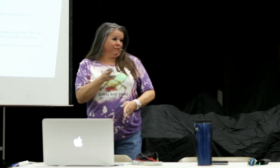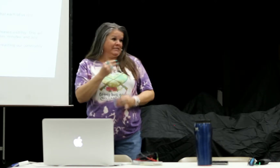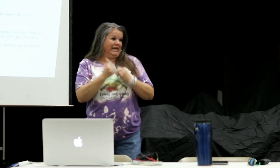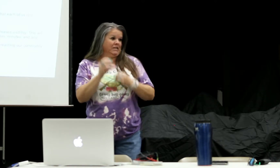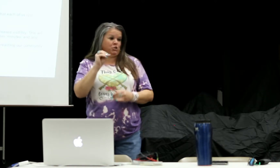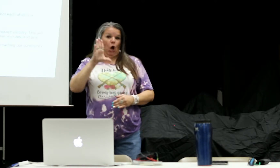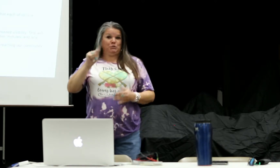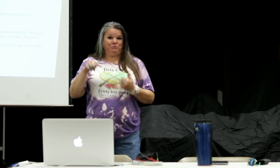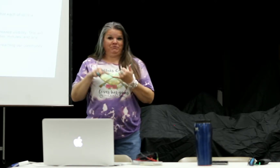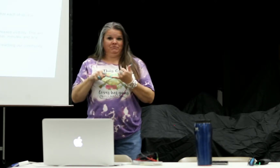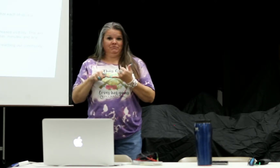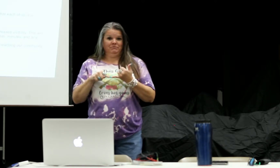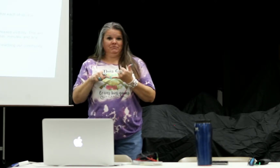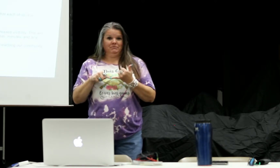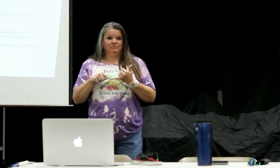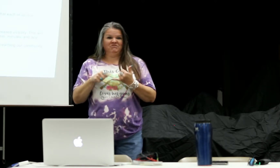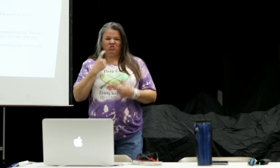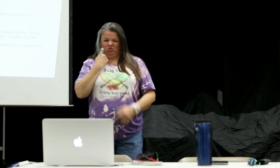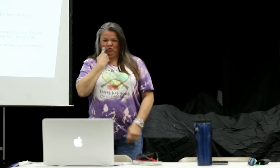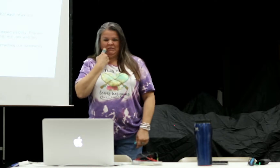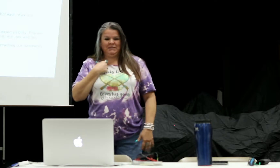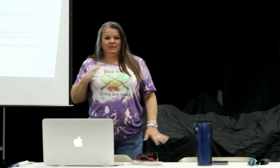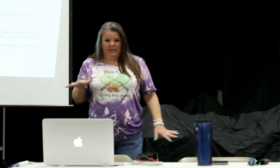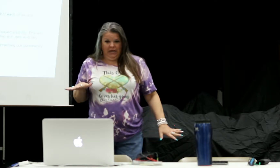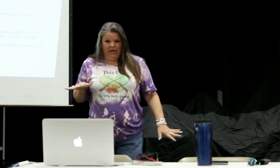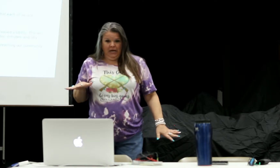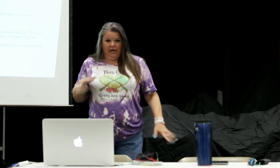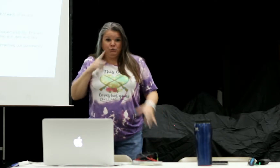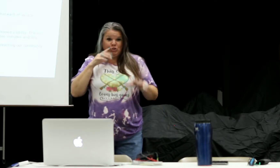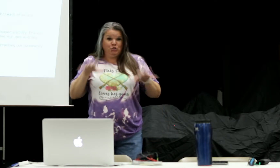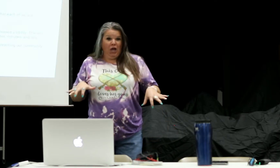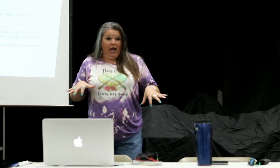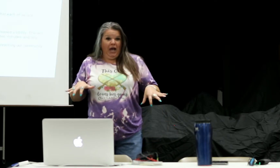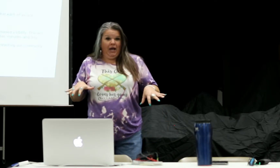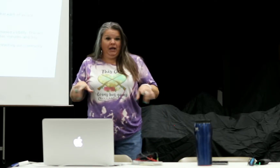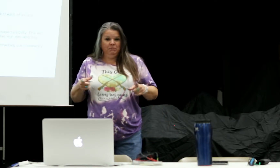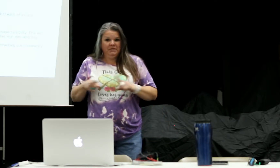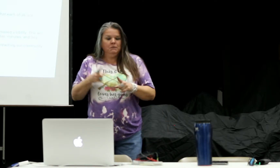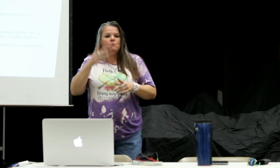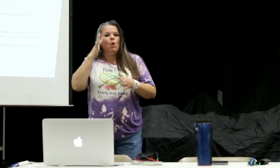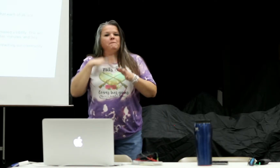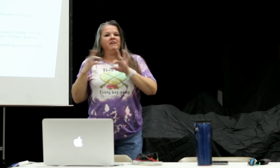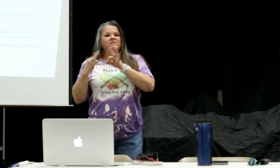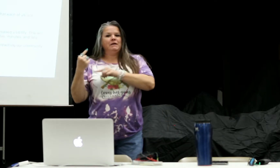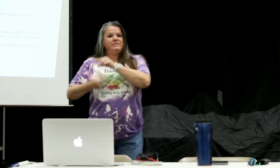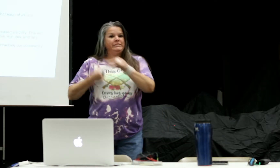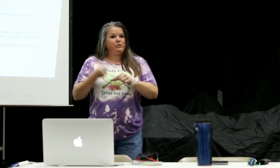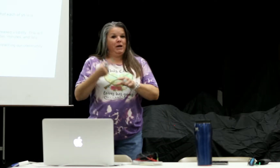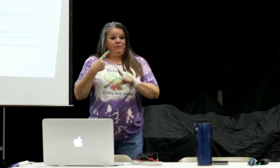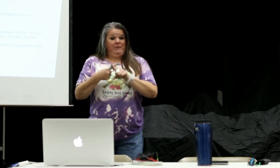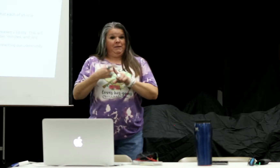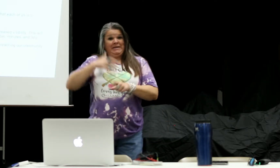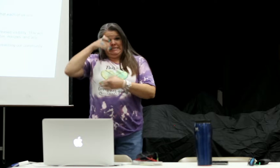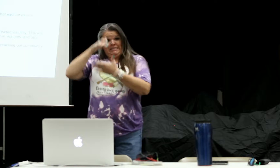And my youngest is hard of hearing. So I was actually shocked